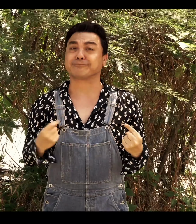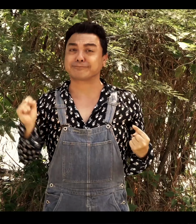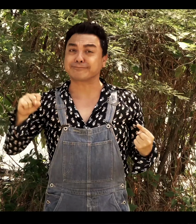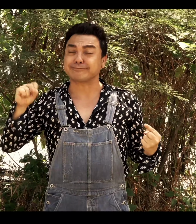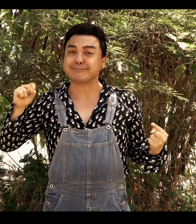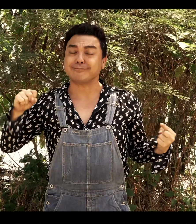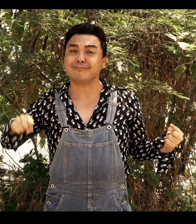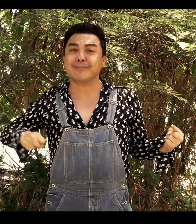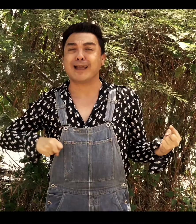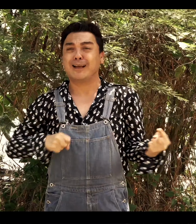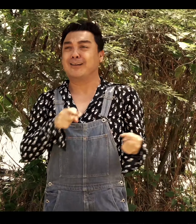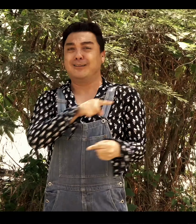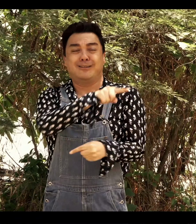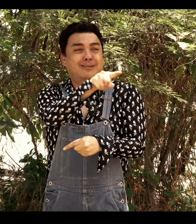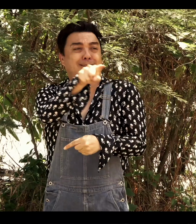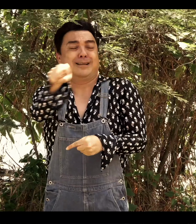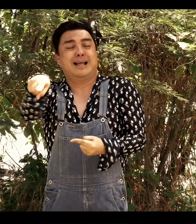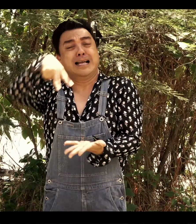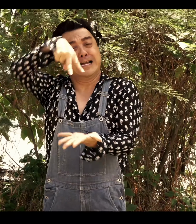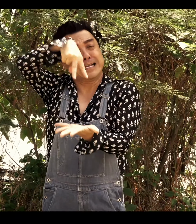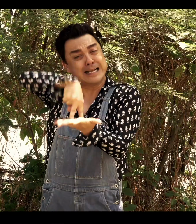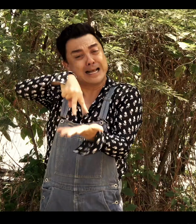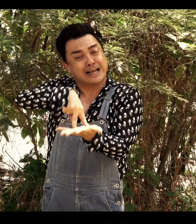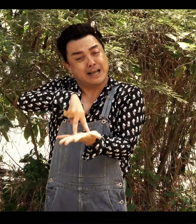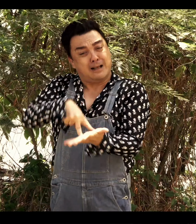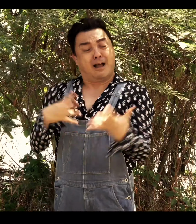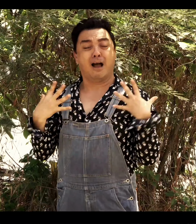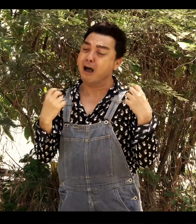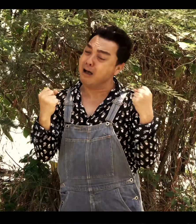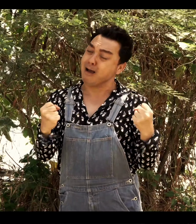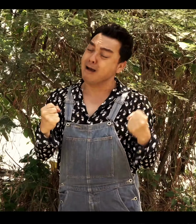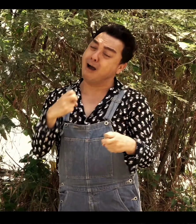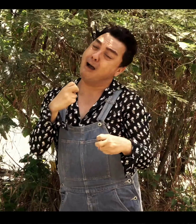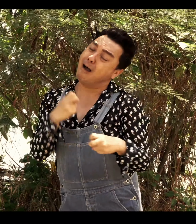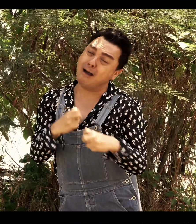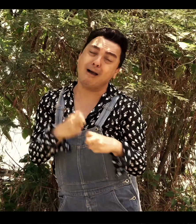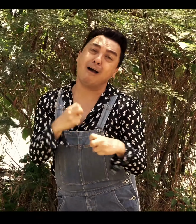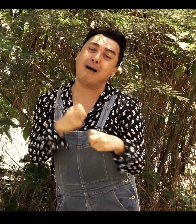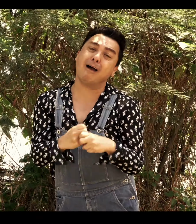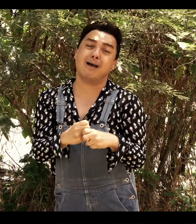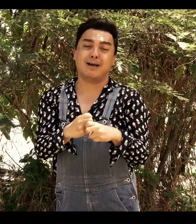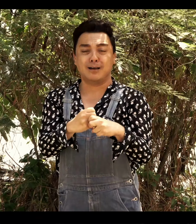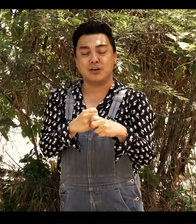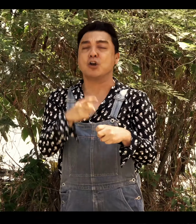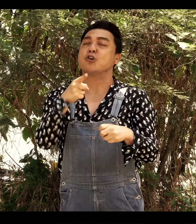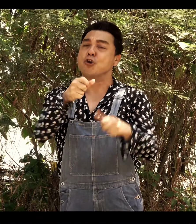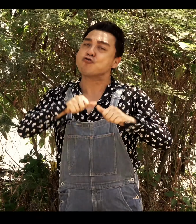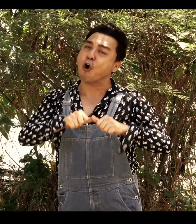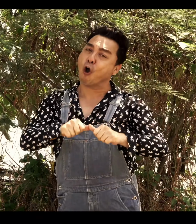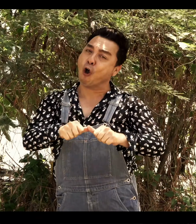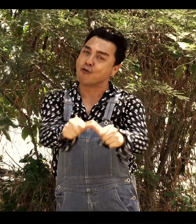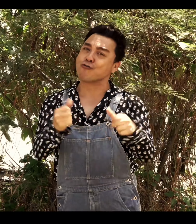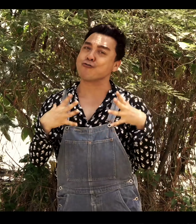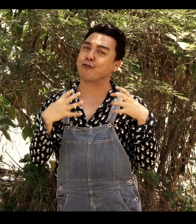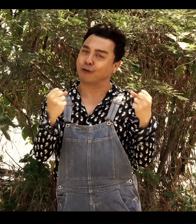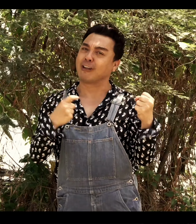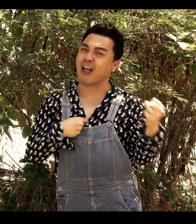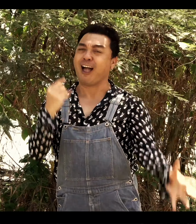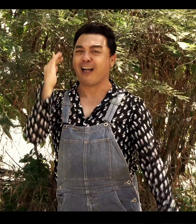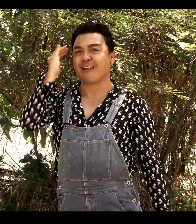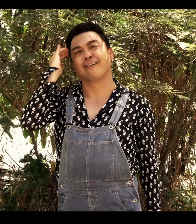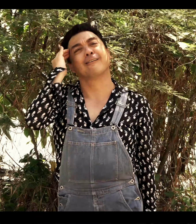around. All day on your feet, harder. Keep that energy, I